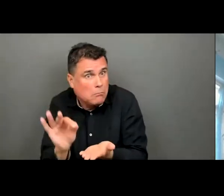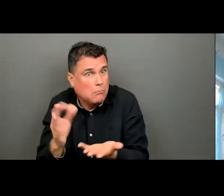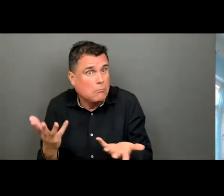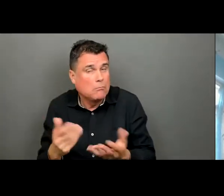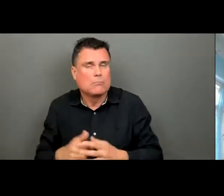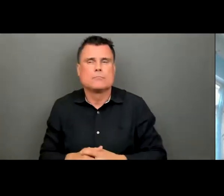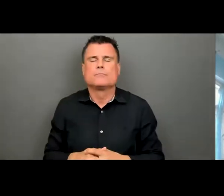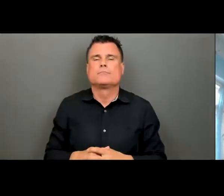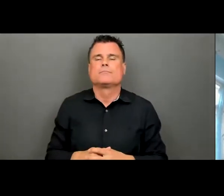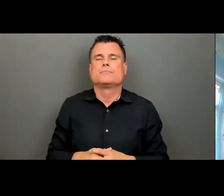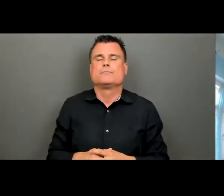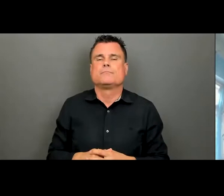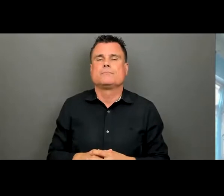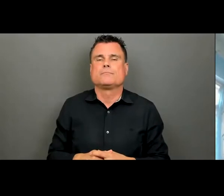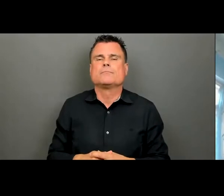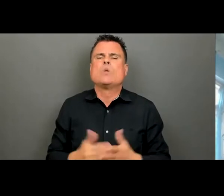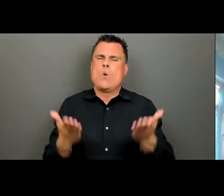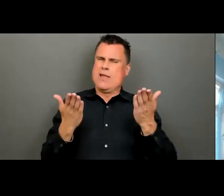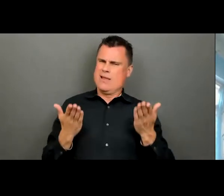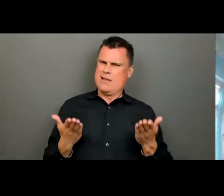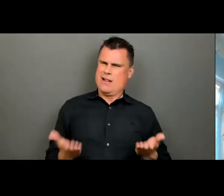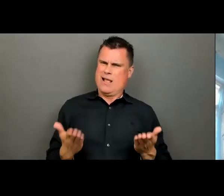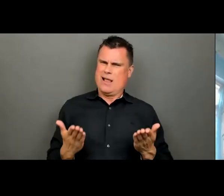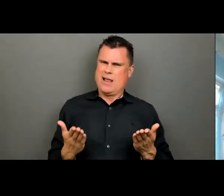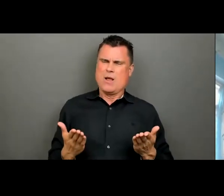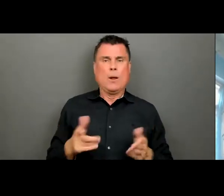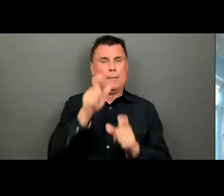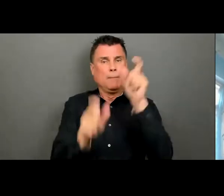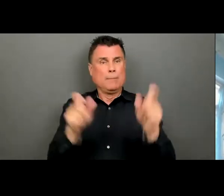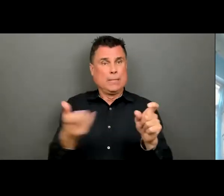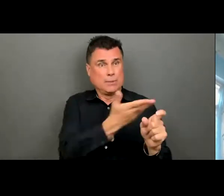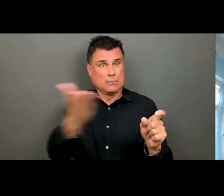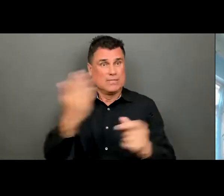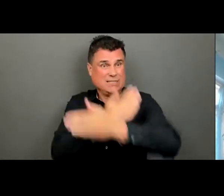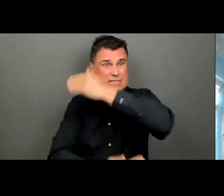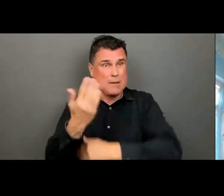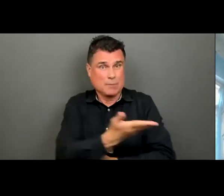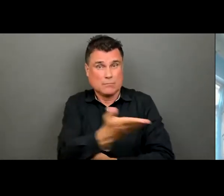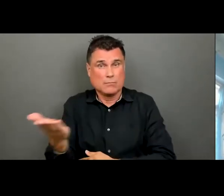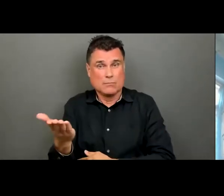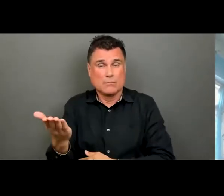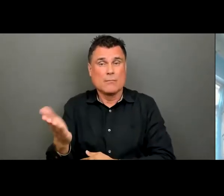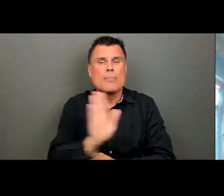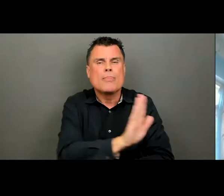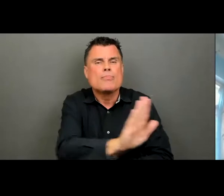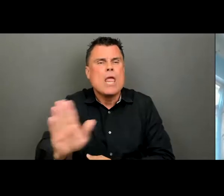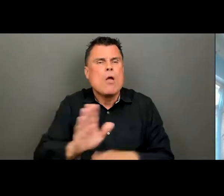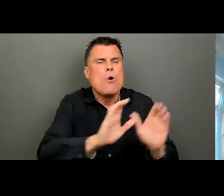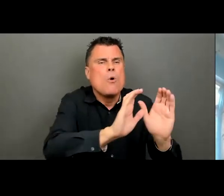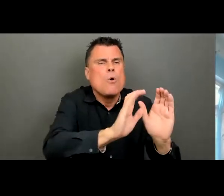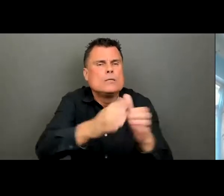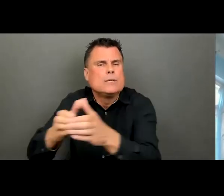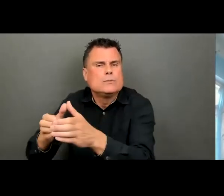meaningful participation of persons with disabilities and their organization, OPDs, would be